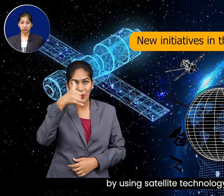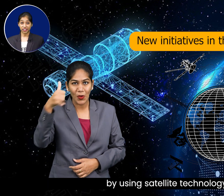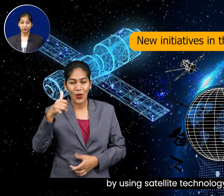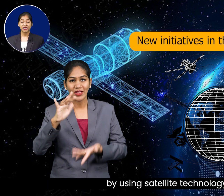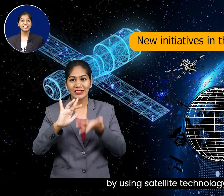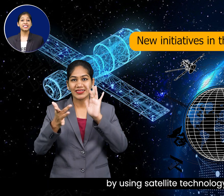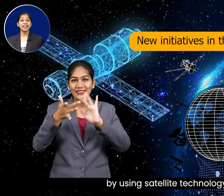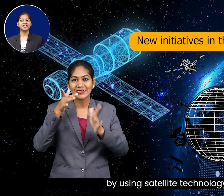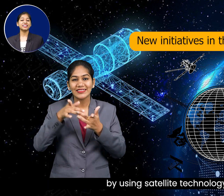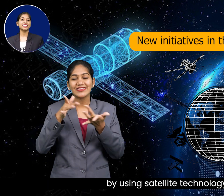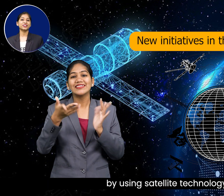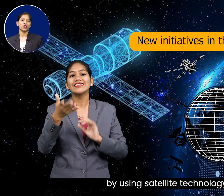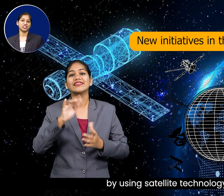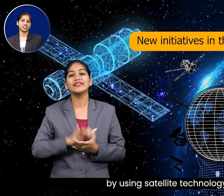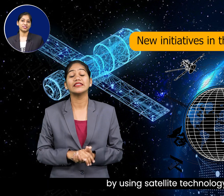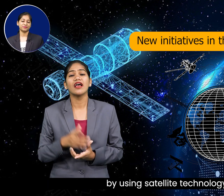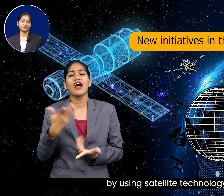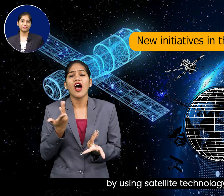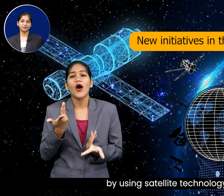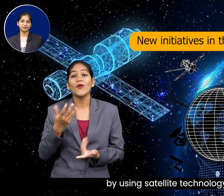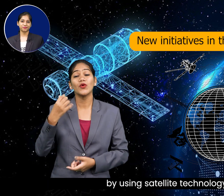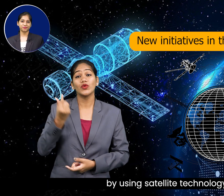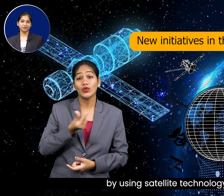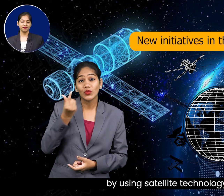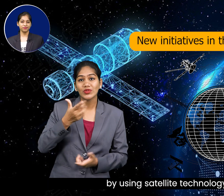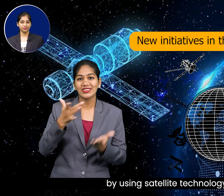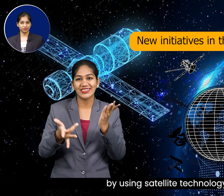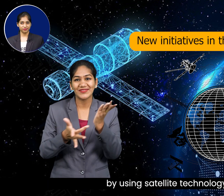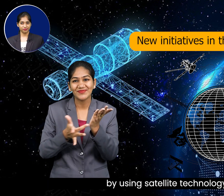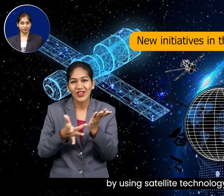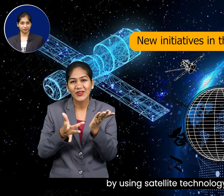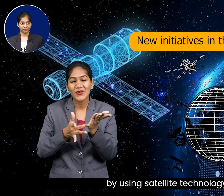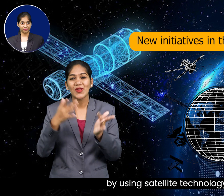by using satellite technology.